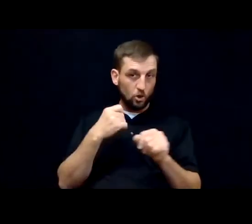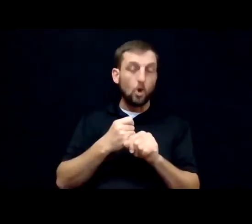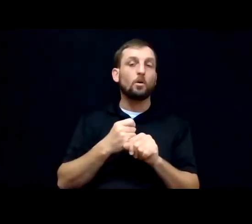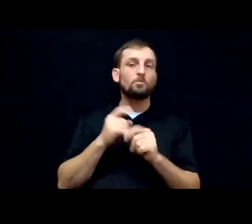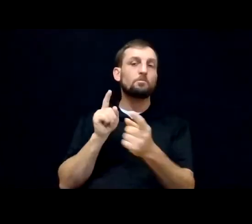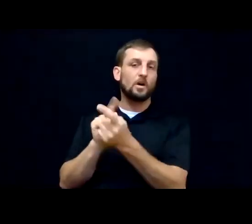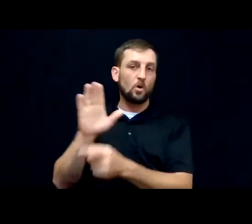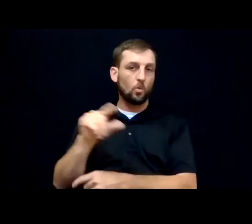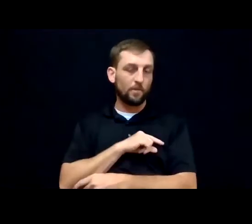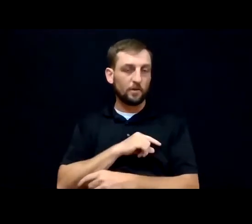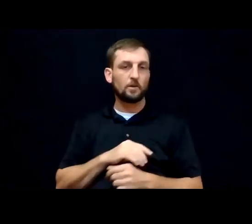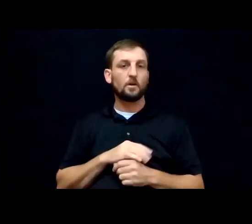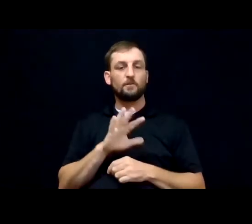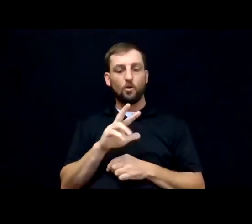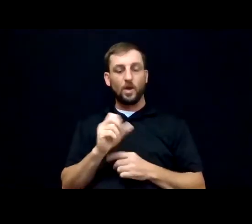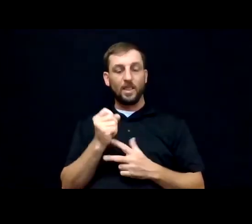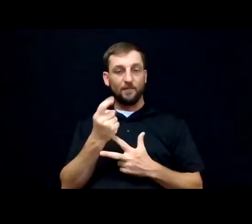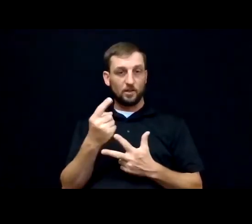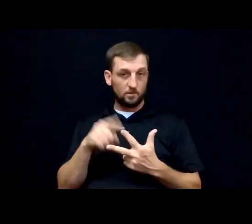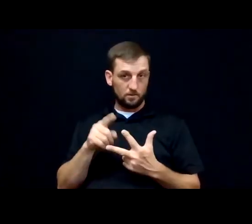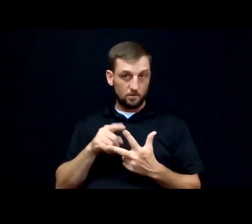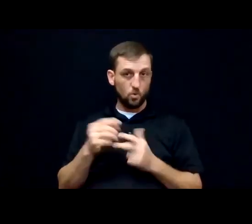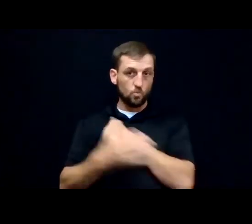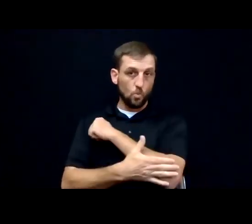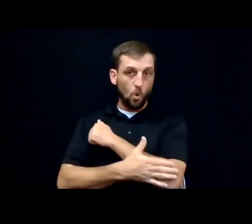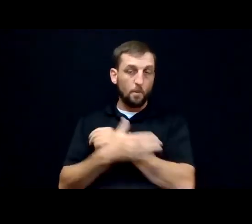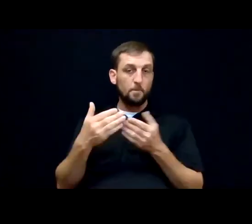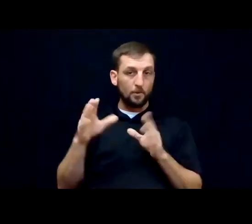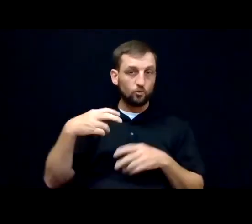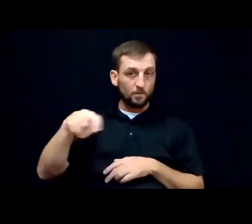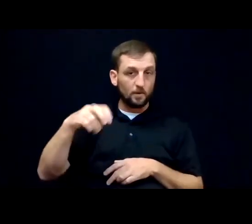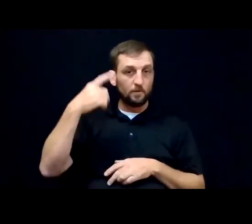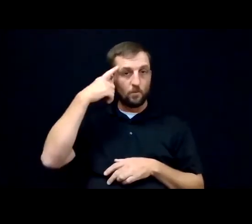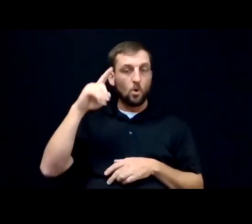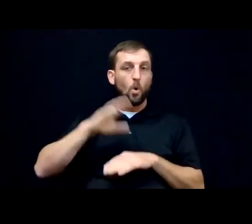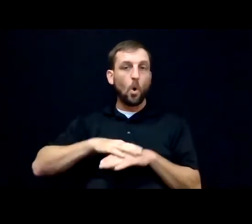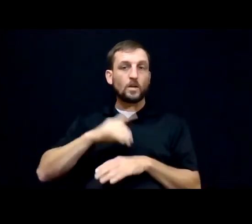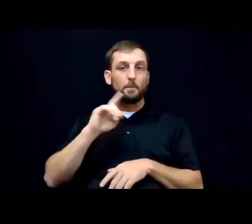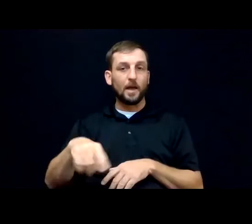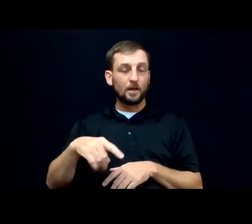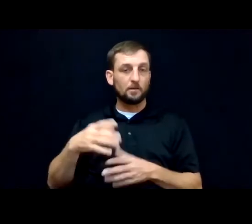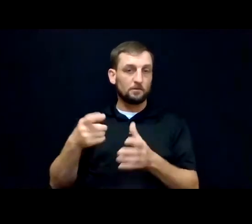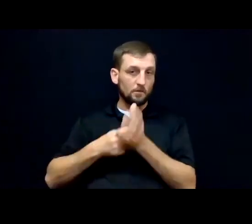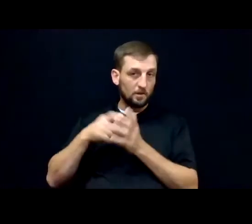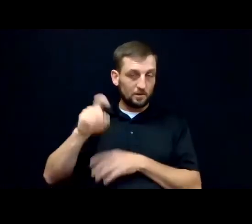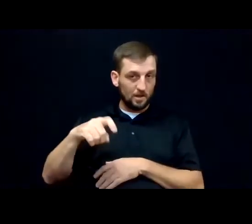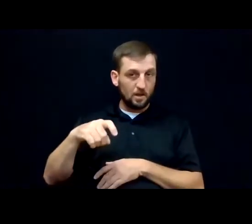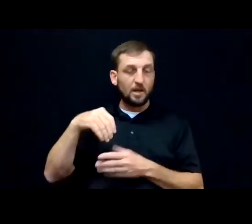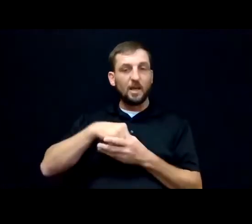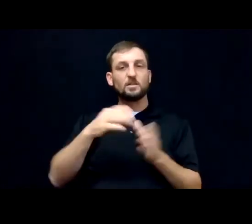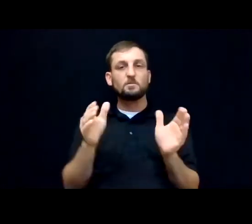5311 Rural Public Transportation Program, it provides transportation for on-demand response in the rural and small urban